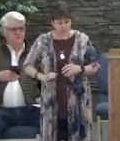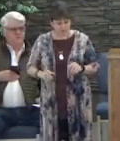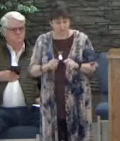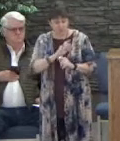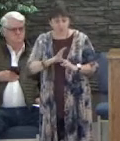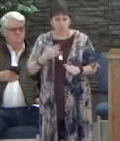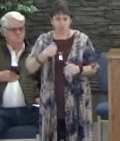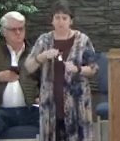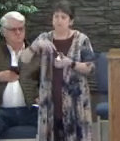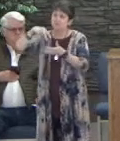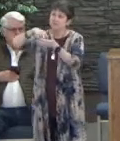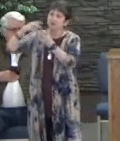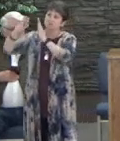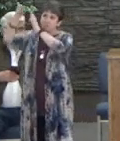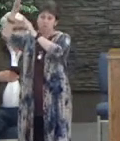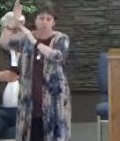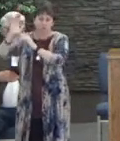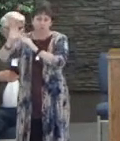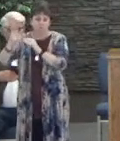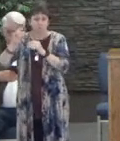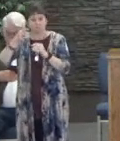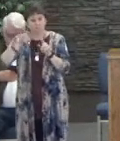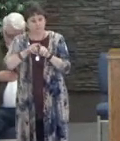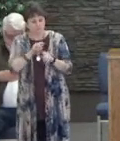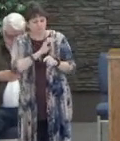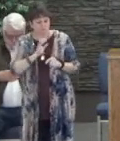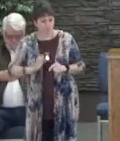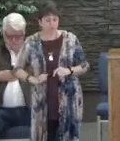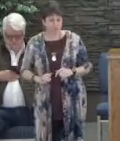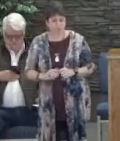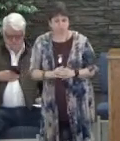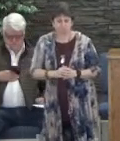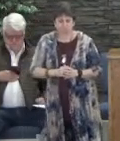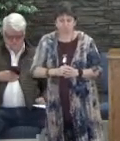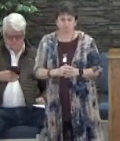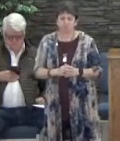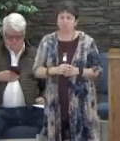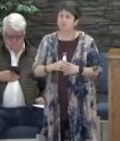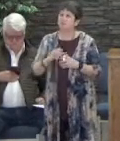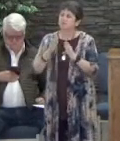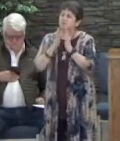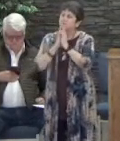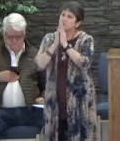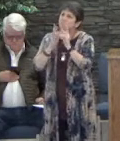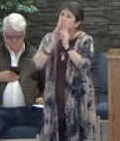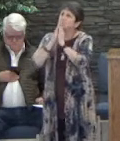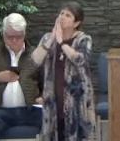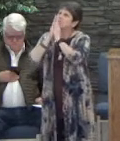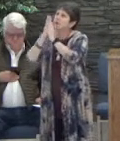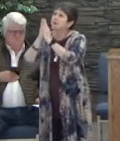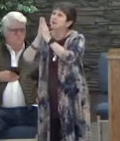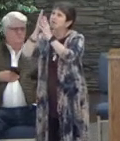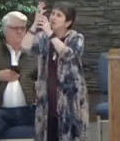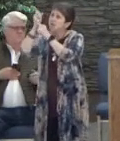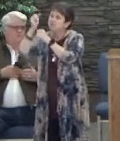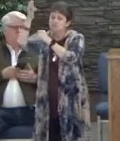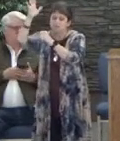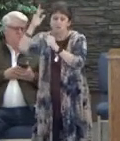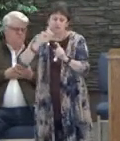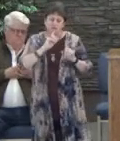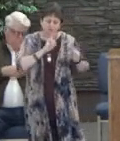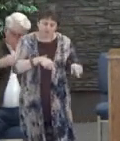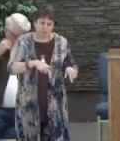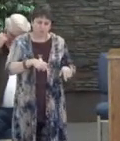What a blessing that is for us. They cry out in confidence that God listens, God answers, God